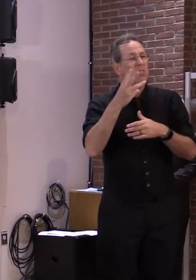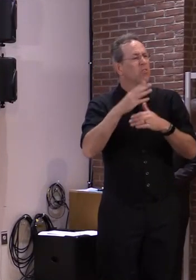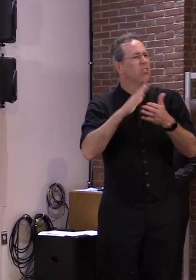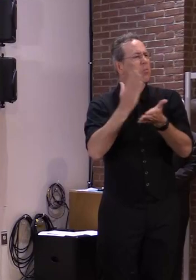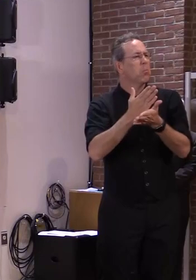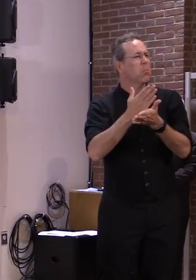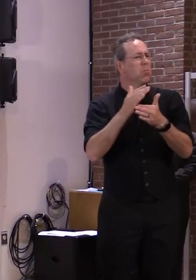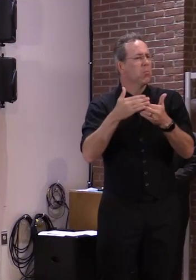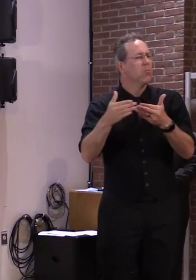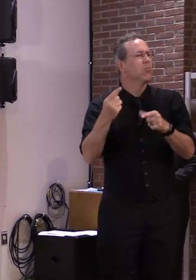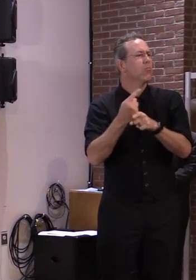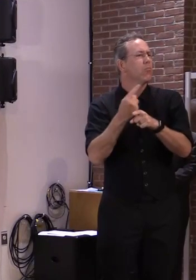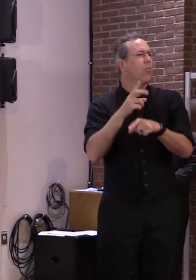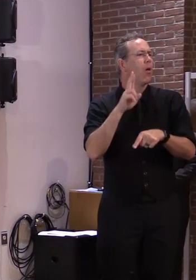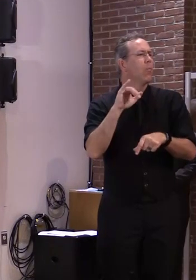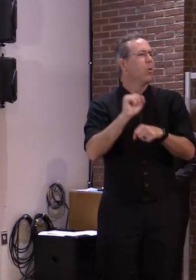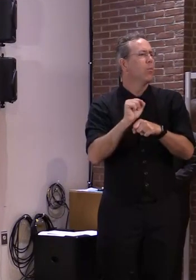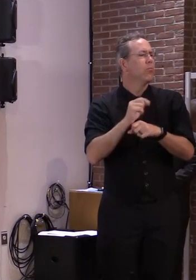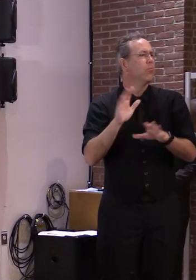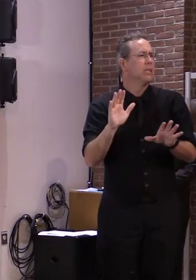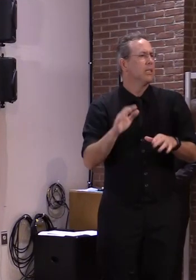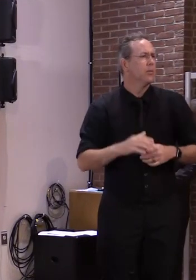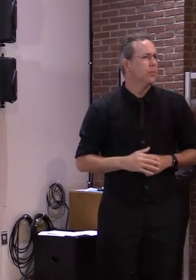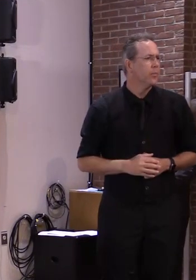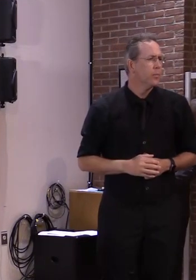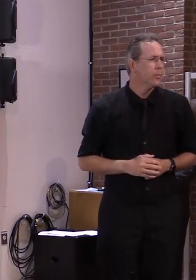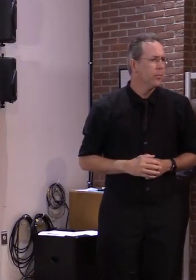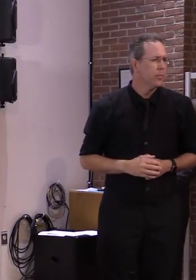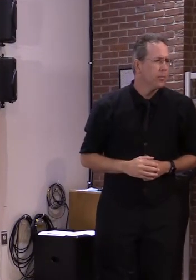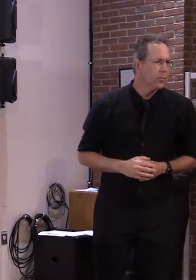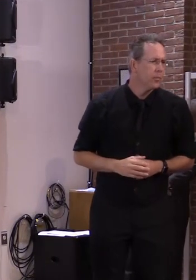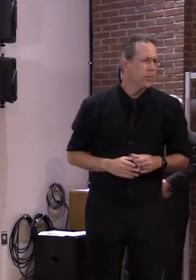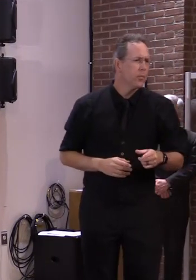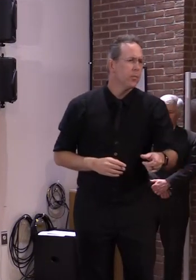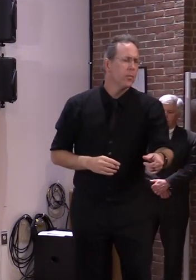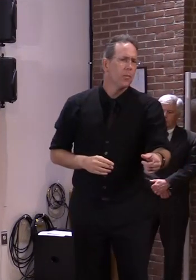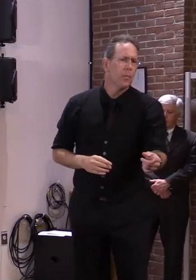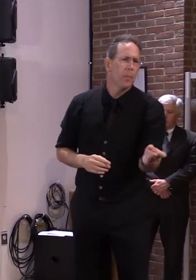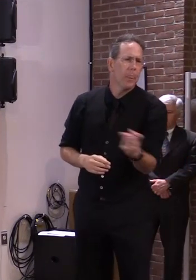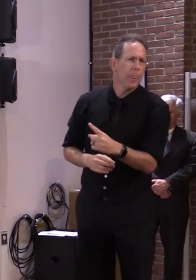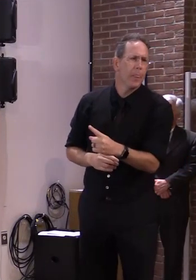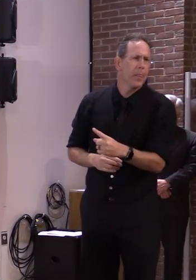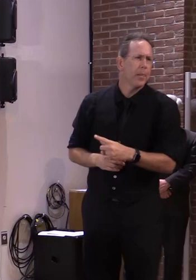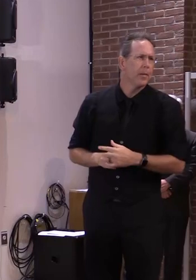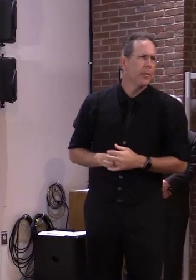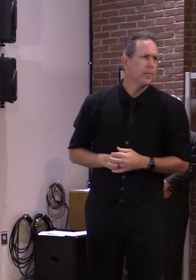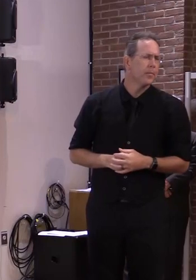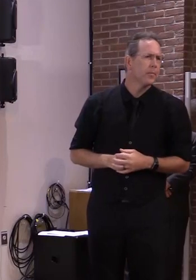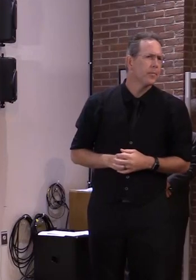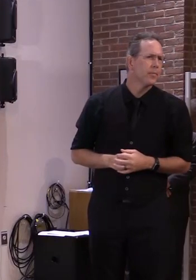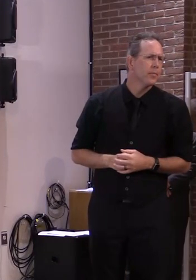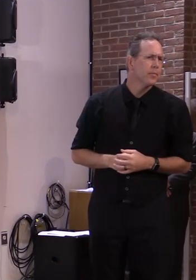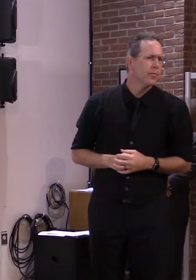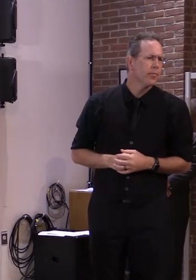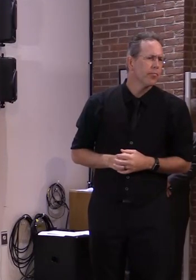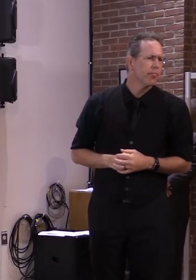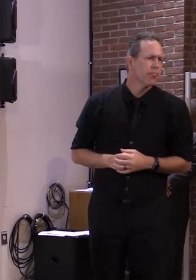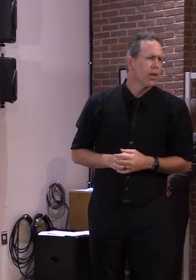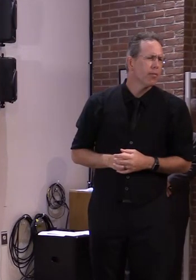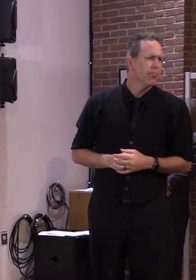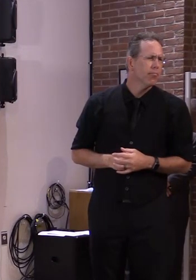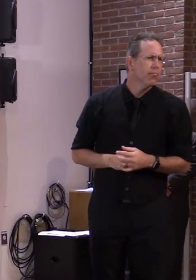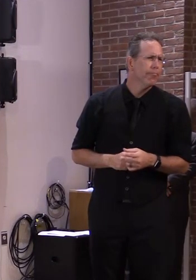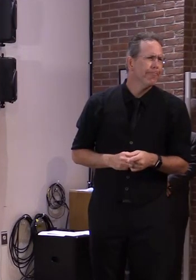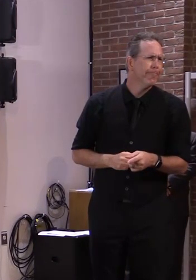Do you have any thoughts about perhaps we're seeing a sea change in how people are entering